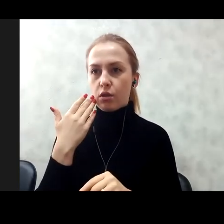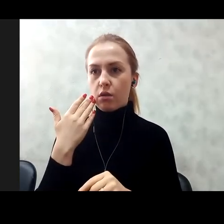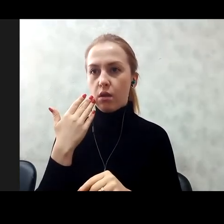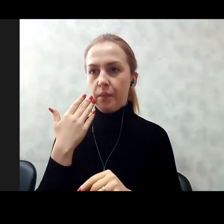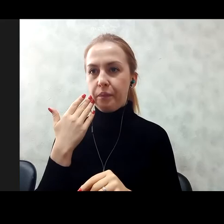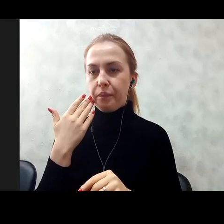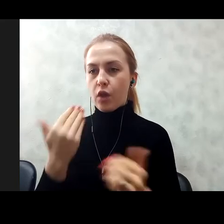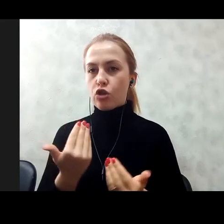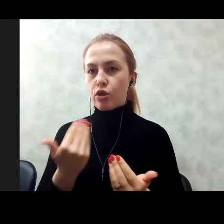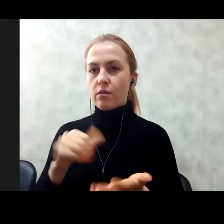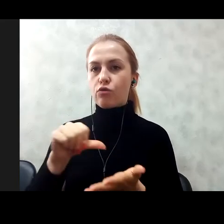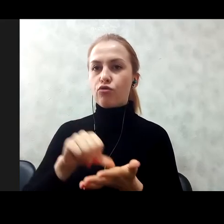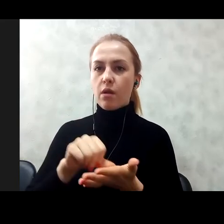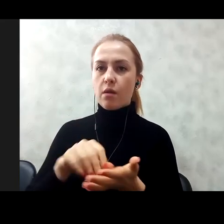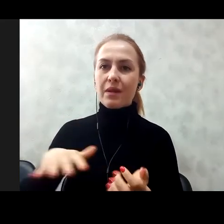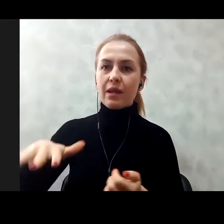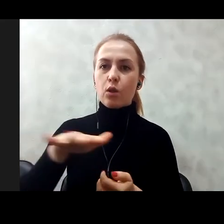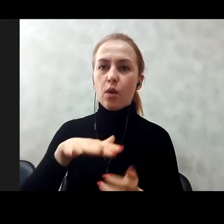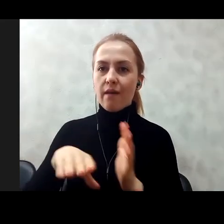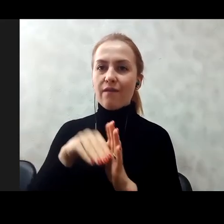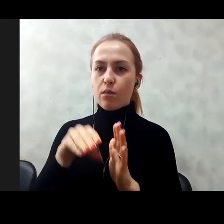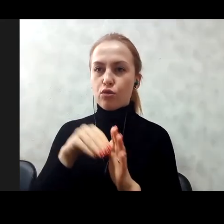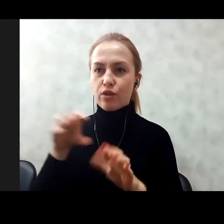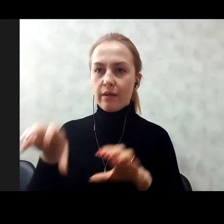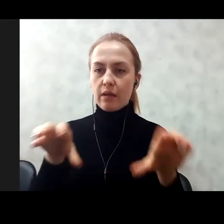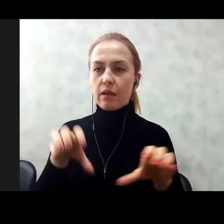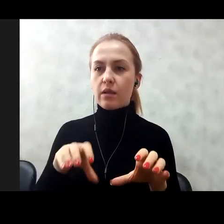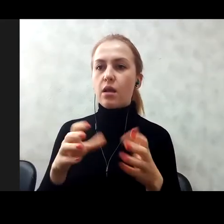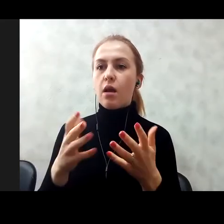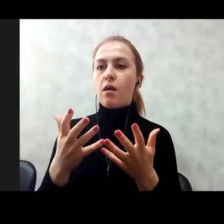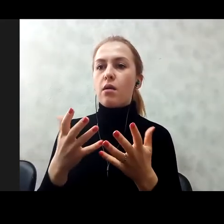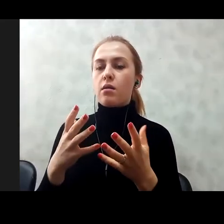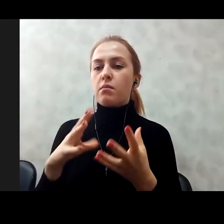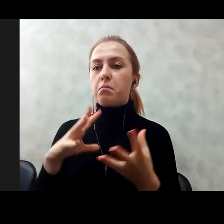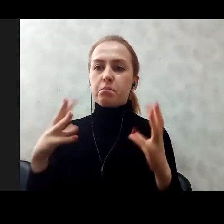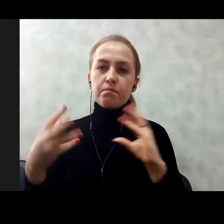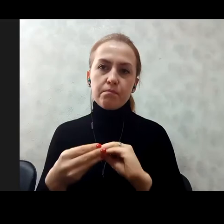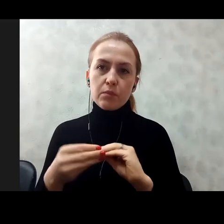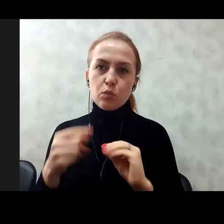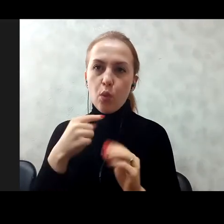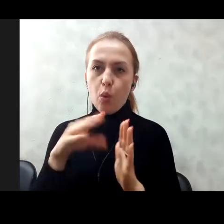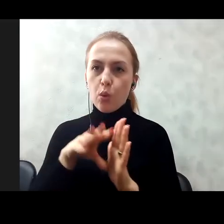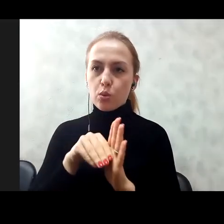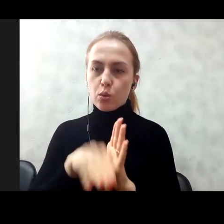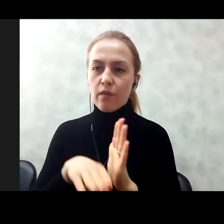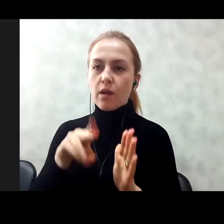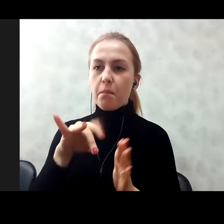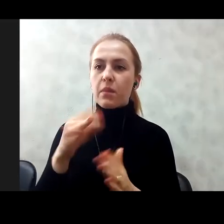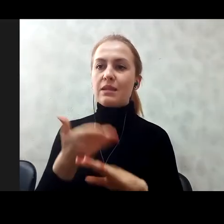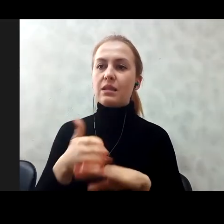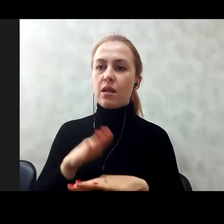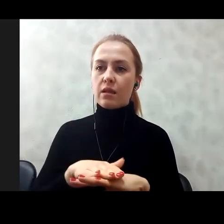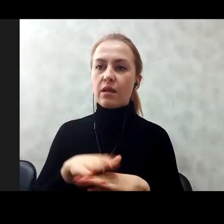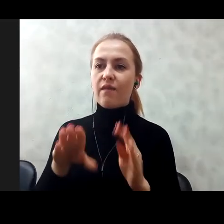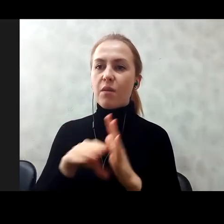or electronic systems in order to make their life easier on the election day and the day